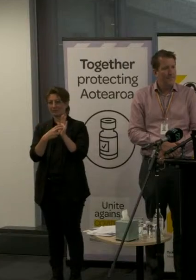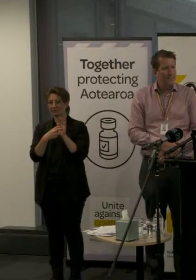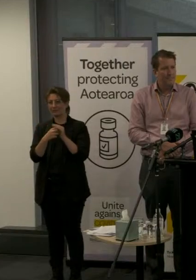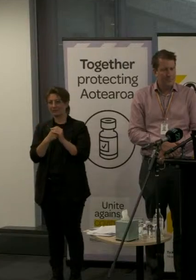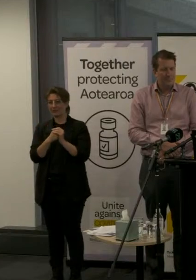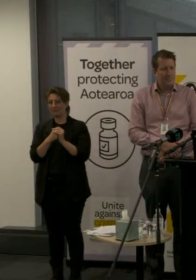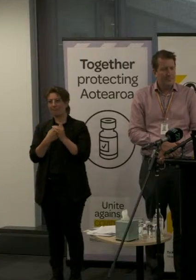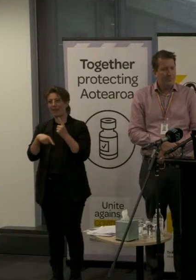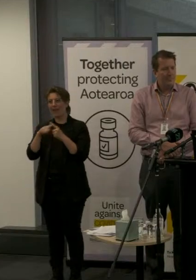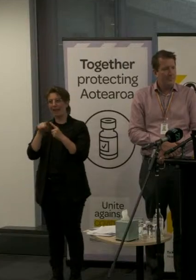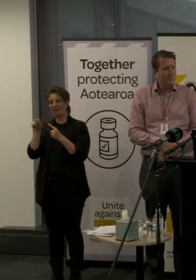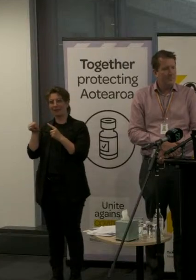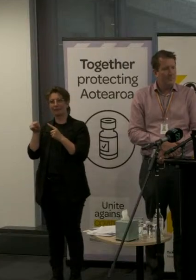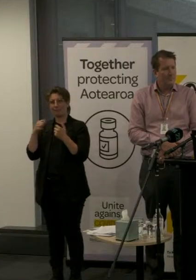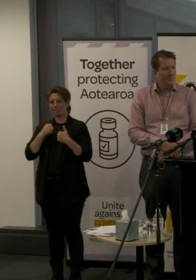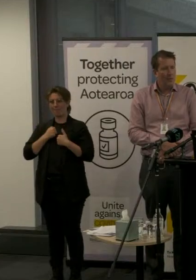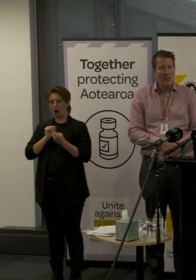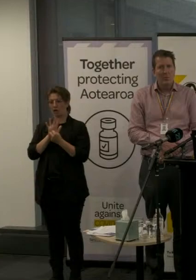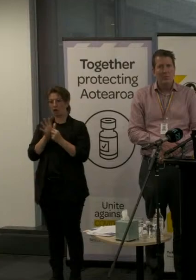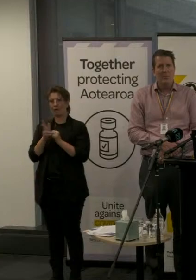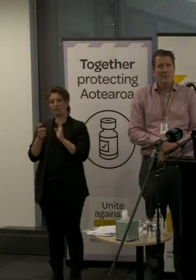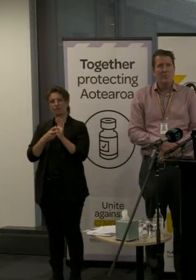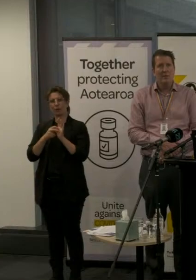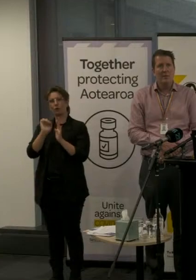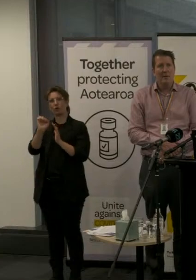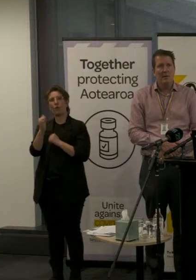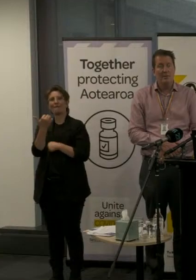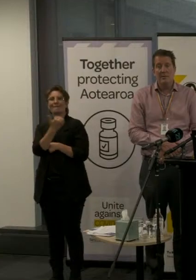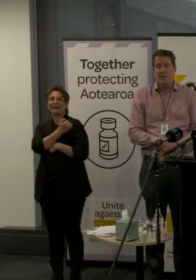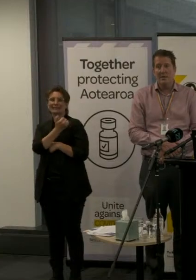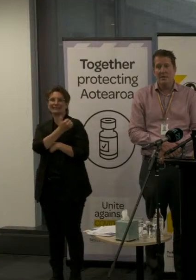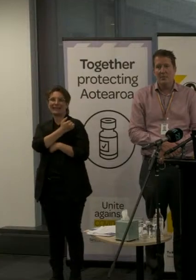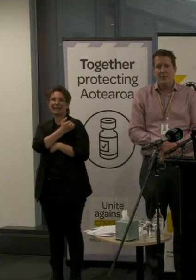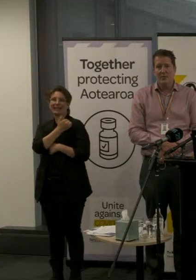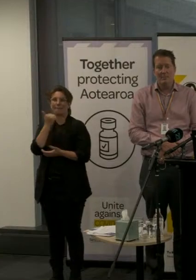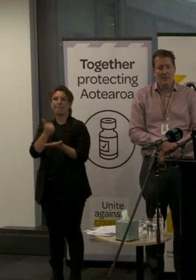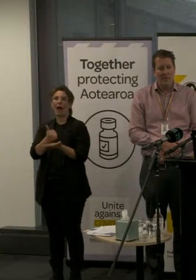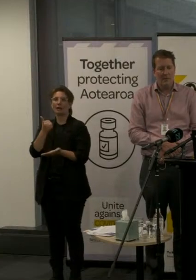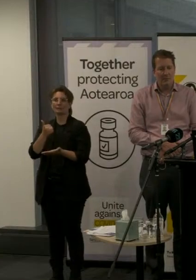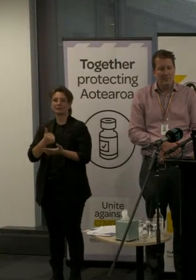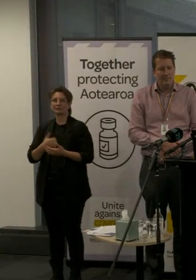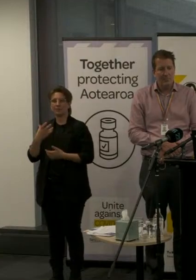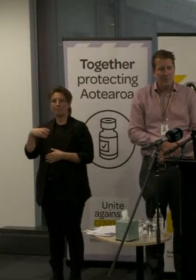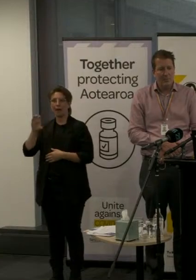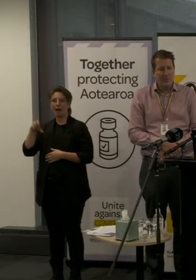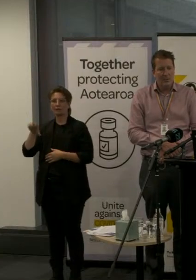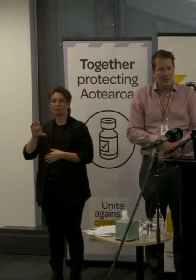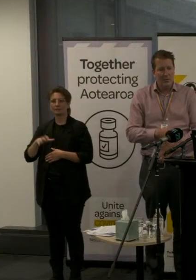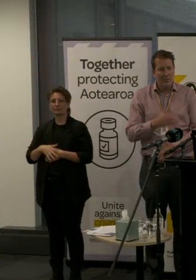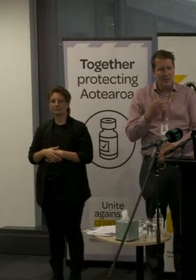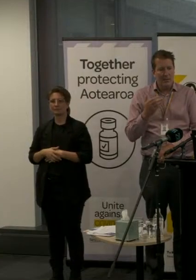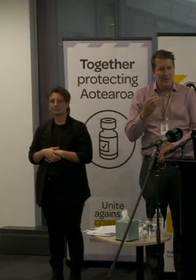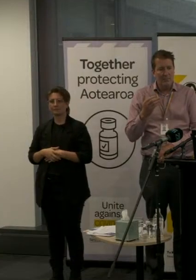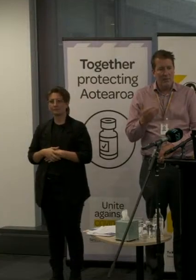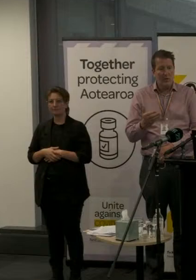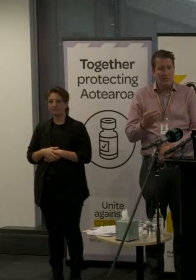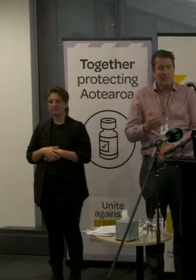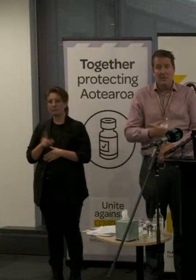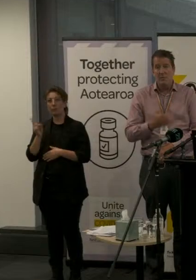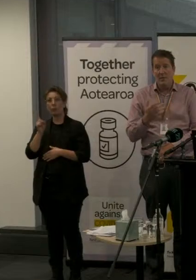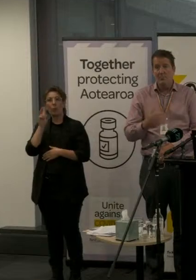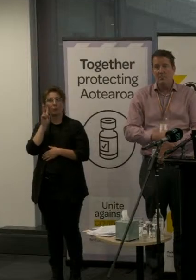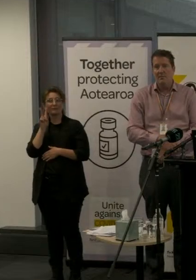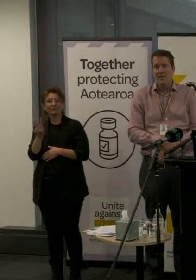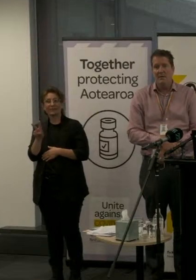access vaccine passes. What we saw with during the vaccine program with things like My